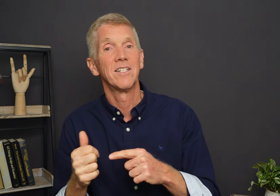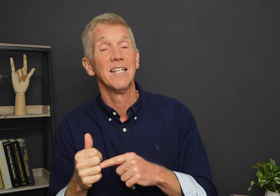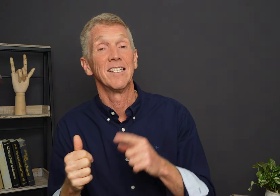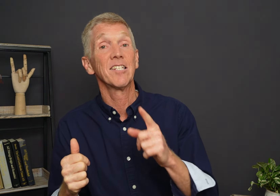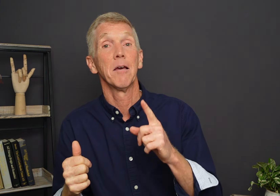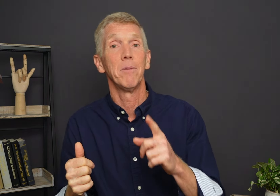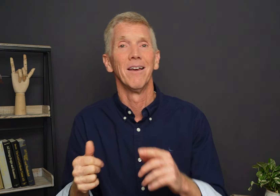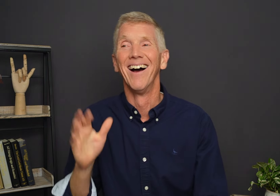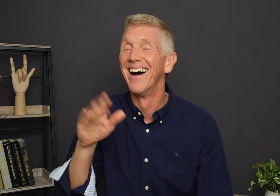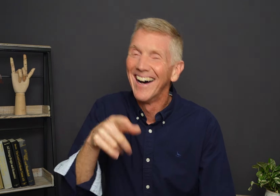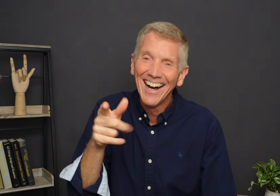is, this can be